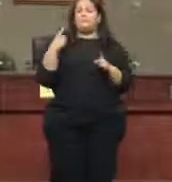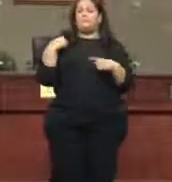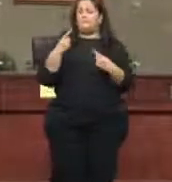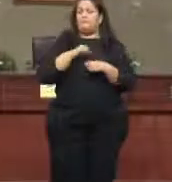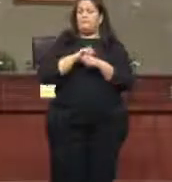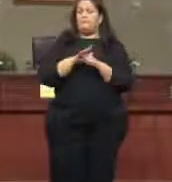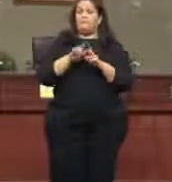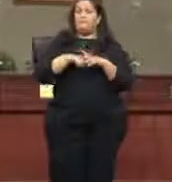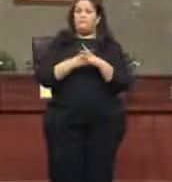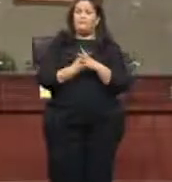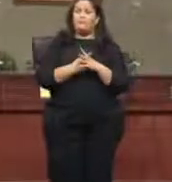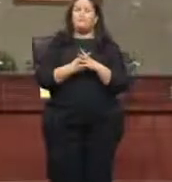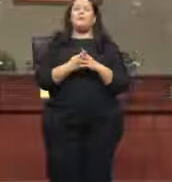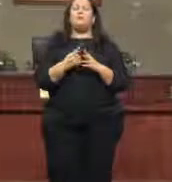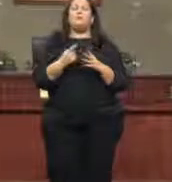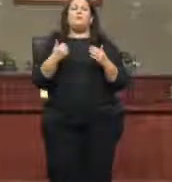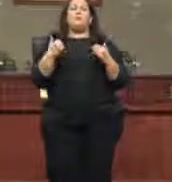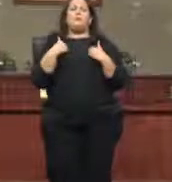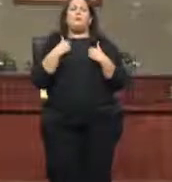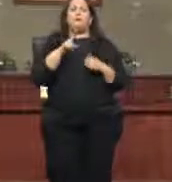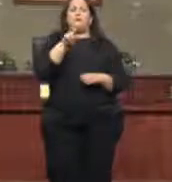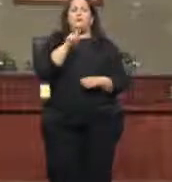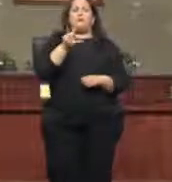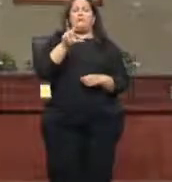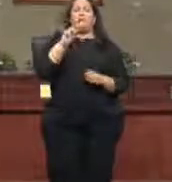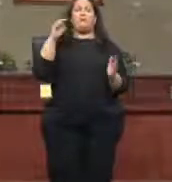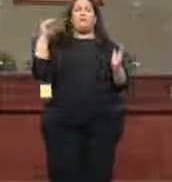have been a reported